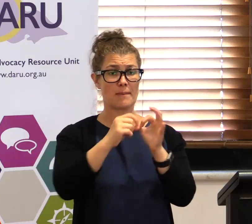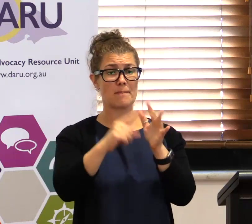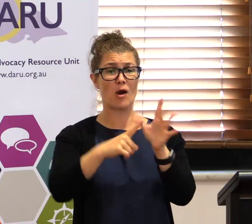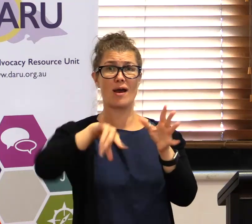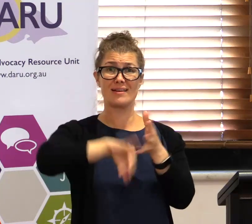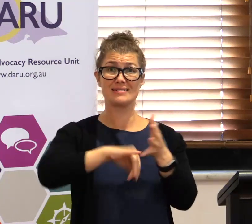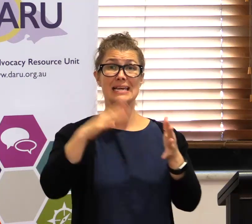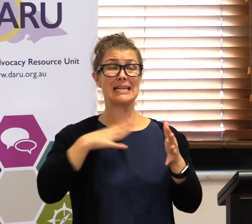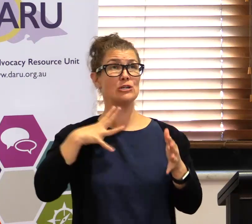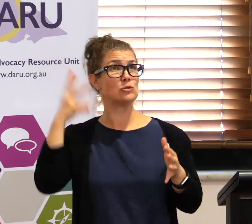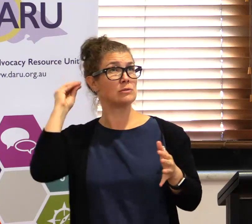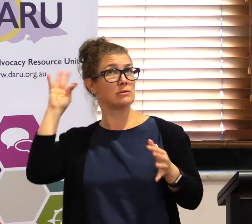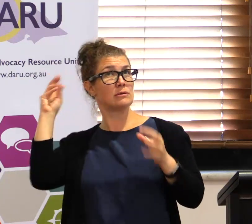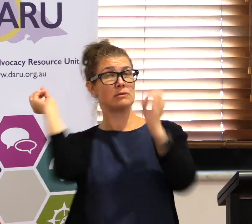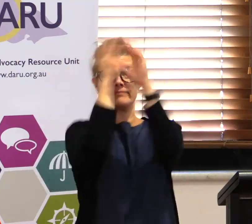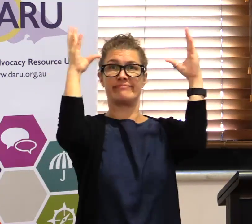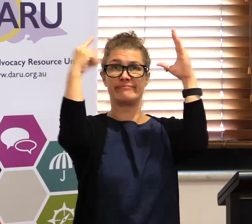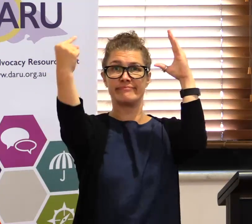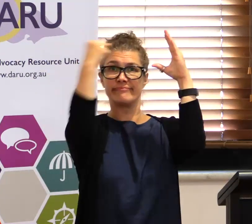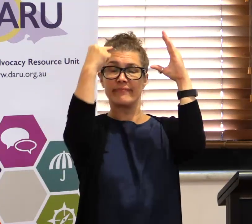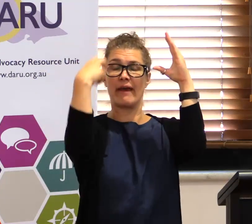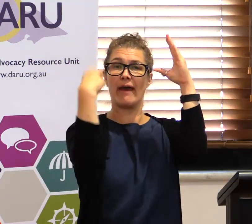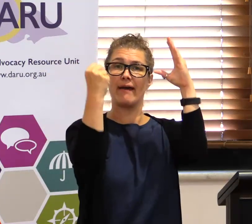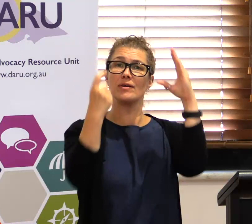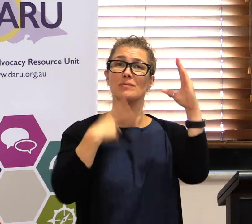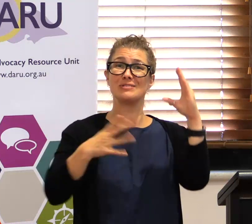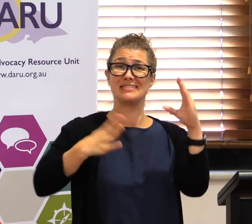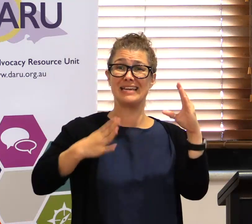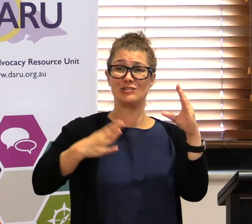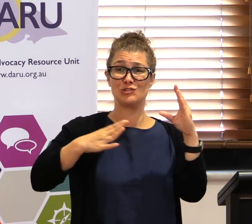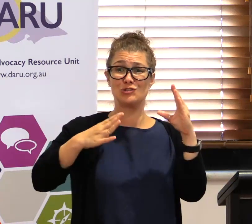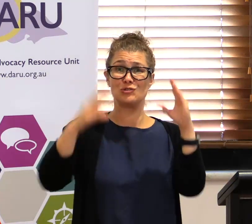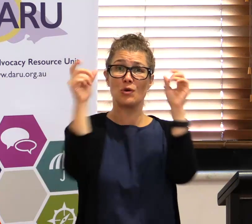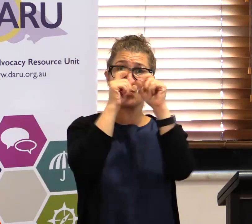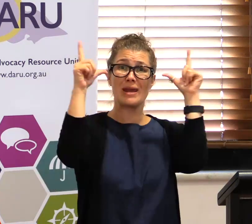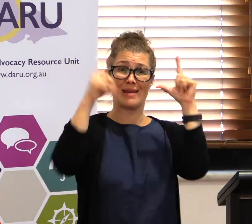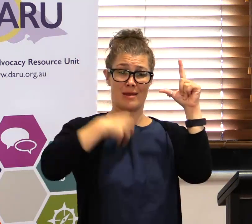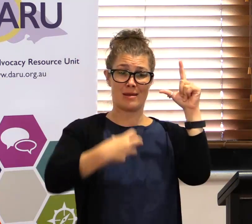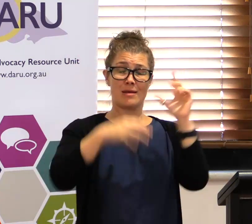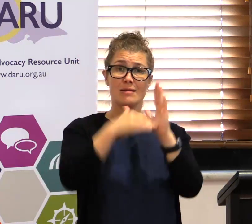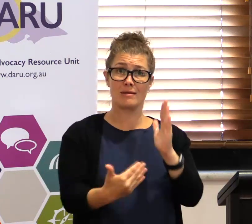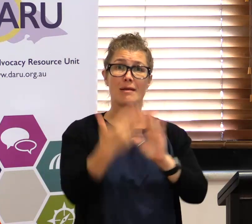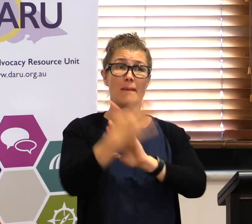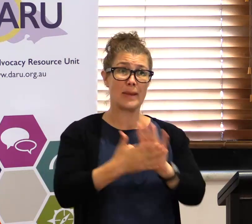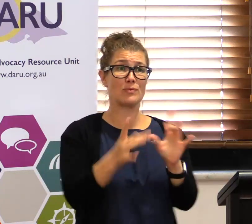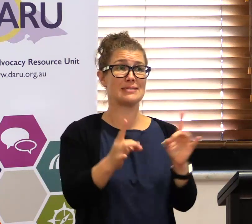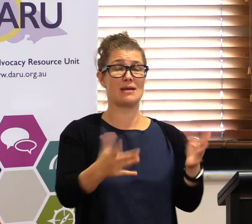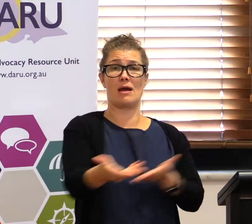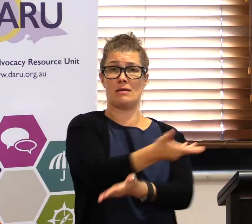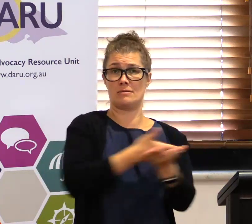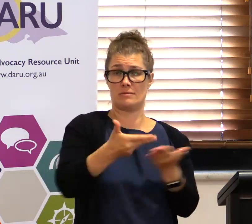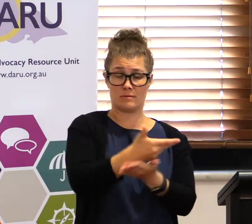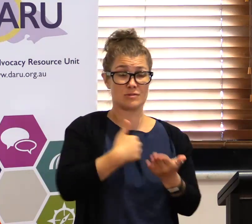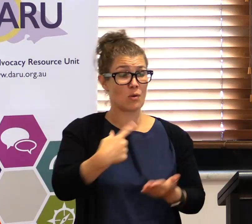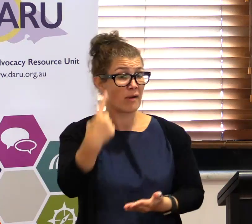it to conscious, because you've got to remove that defensive unconscious bias. So that's how I present this and talk. And I think that's